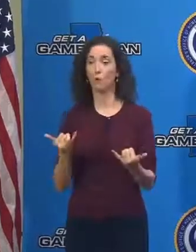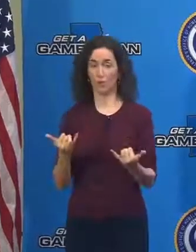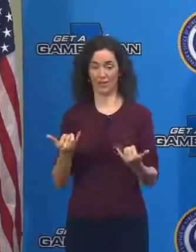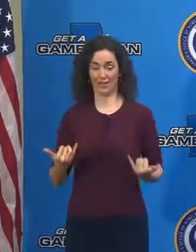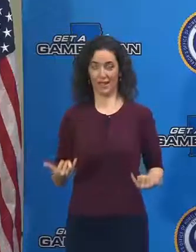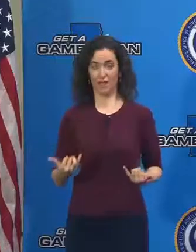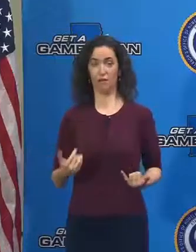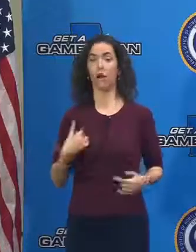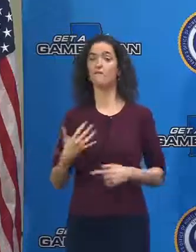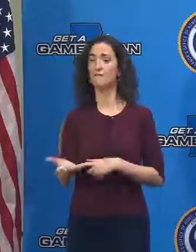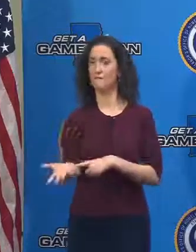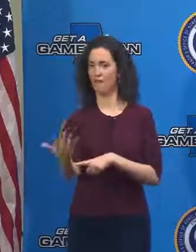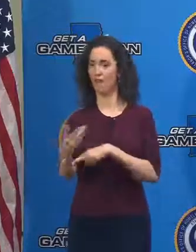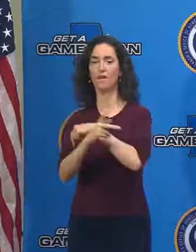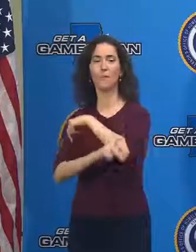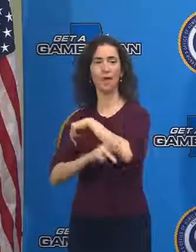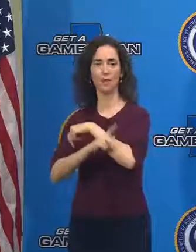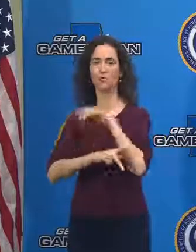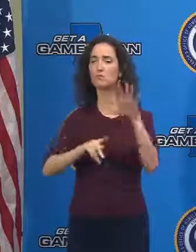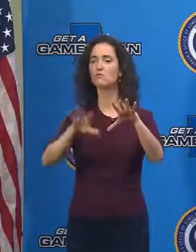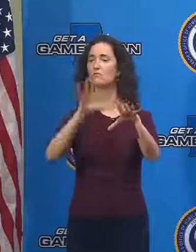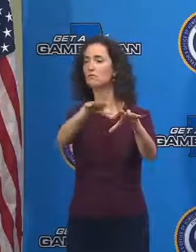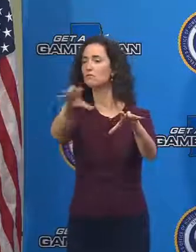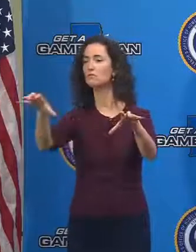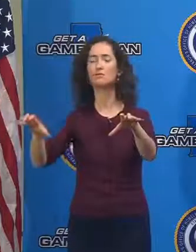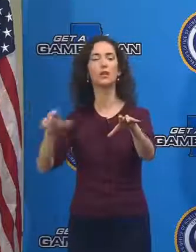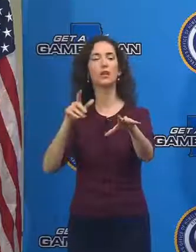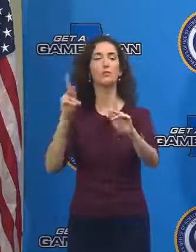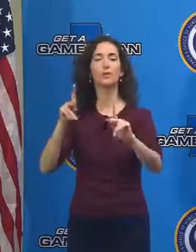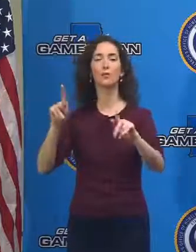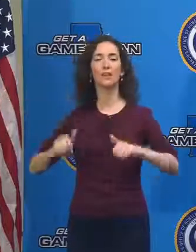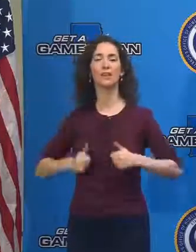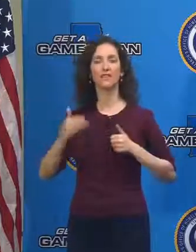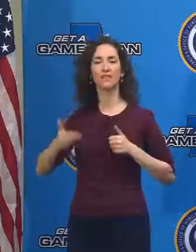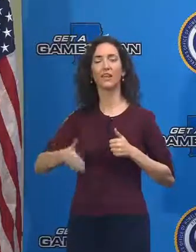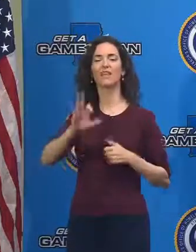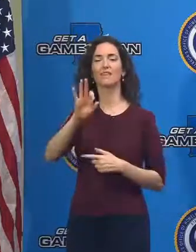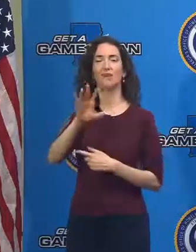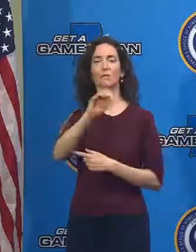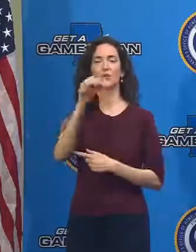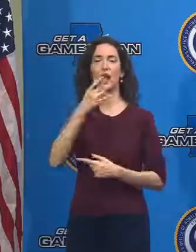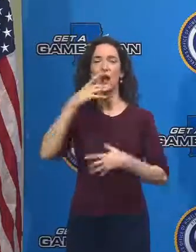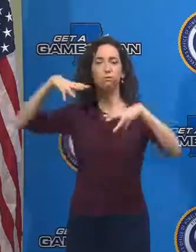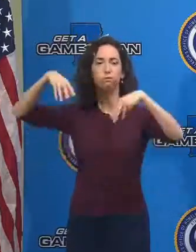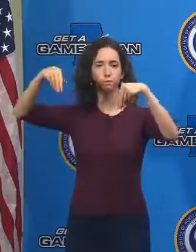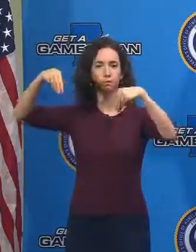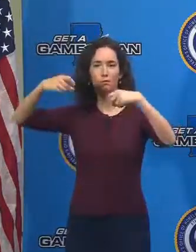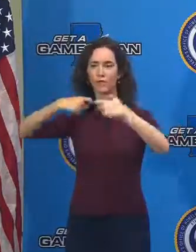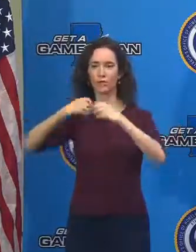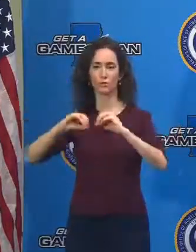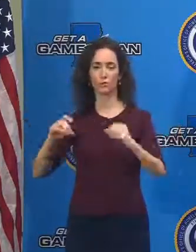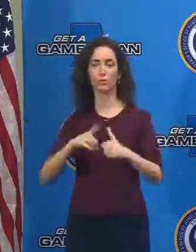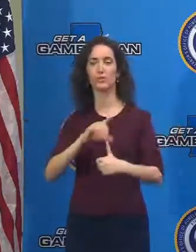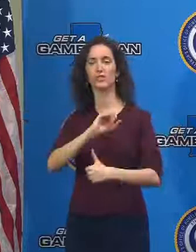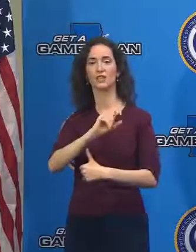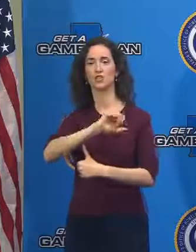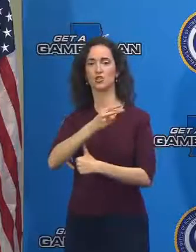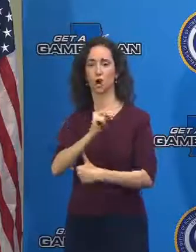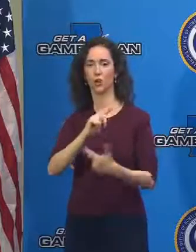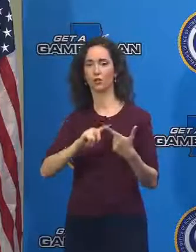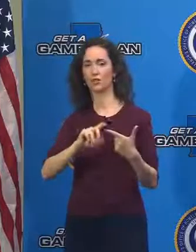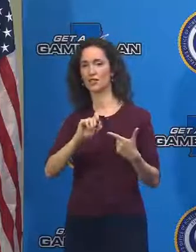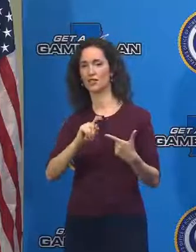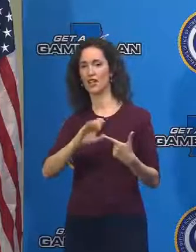than 95% of their power out. I believe that's St. John, St. Charles, St. James, Terrebonne,